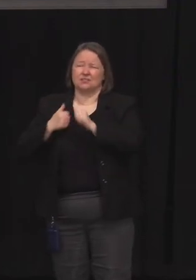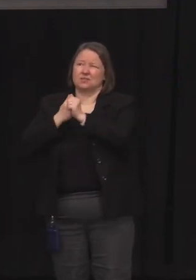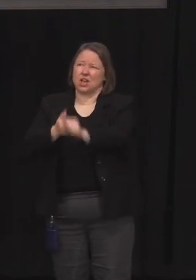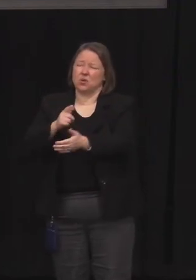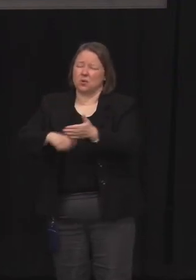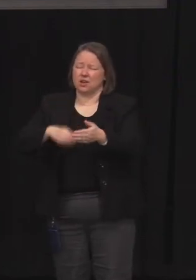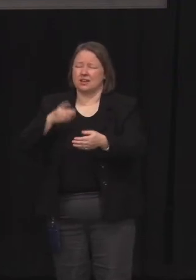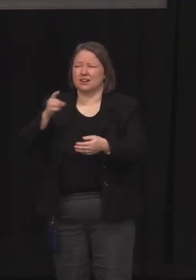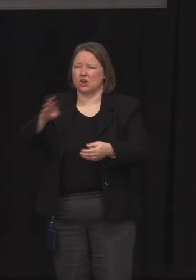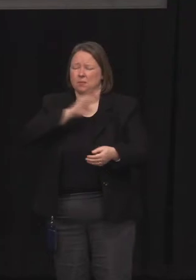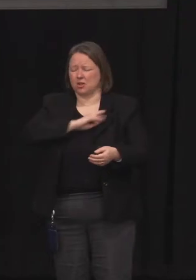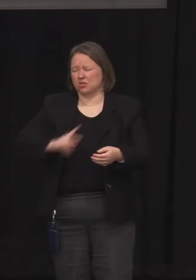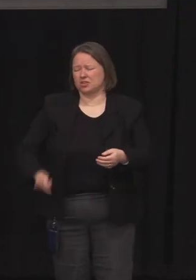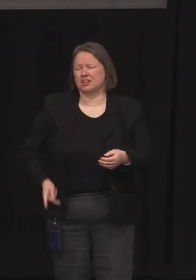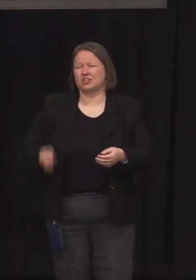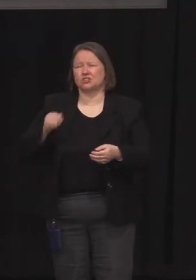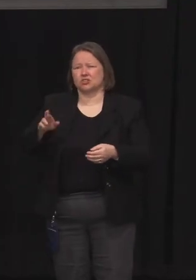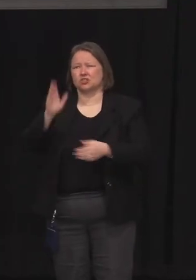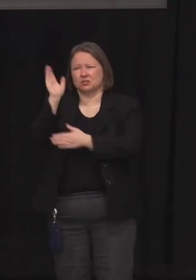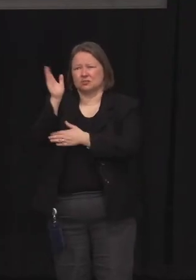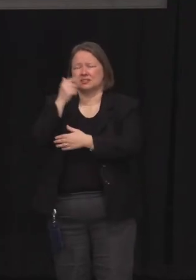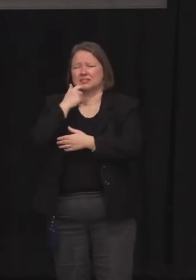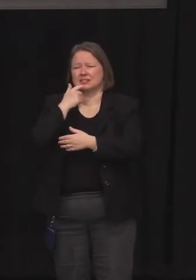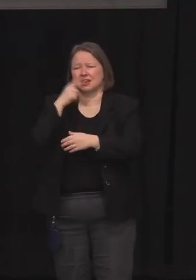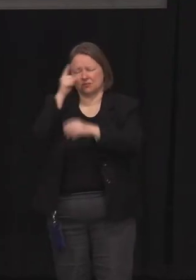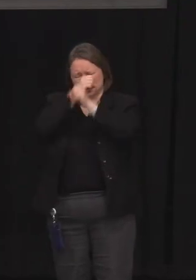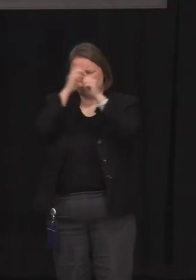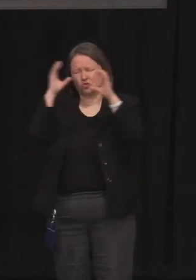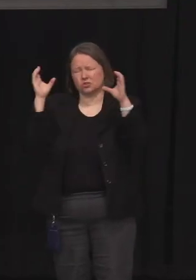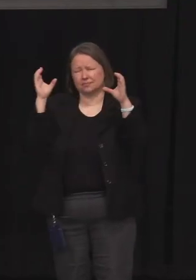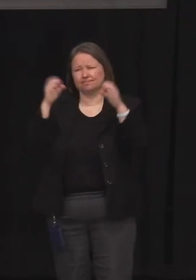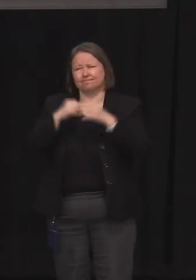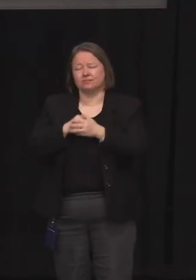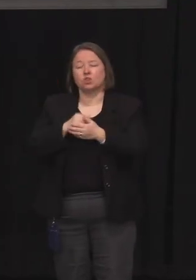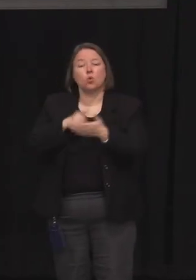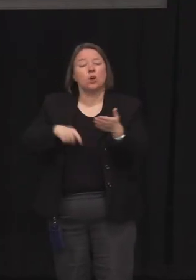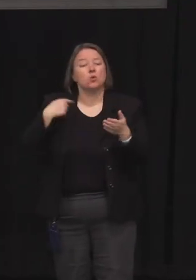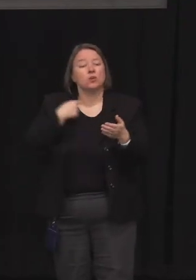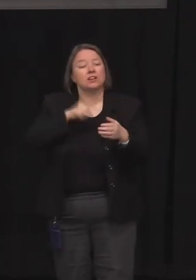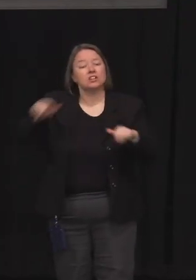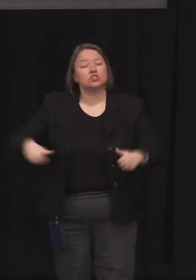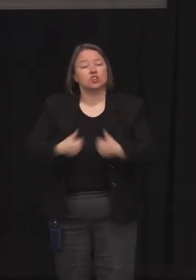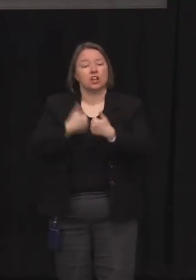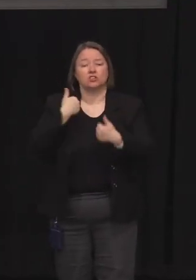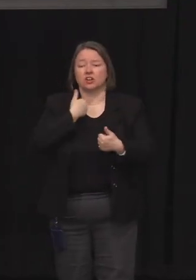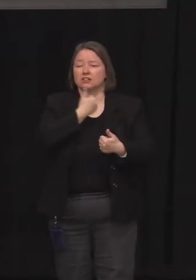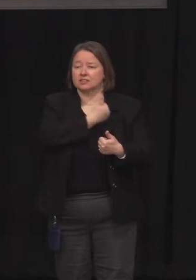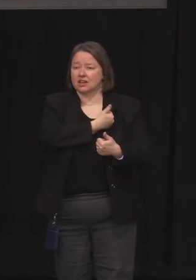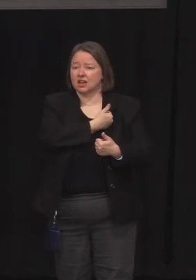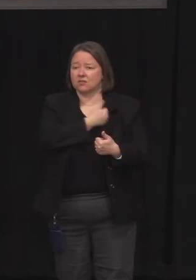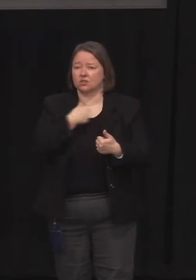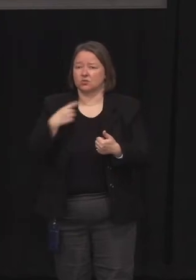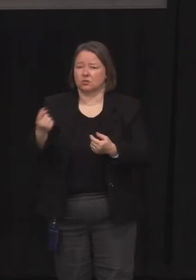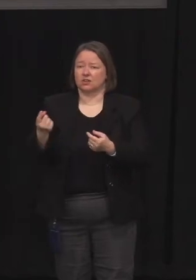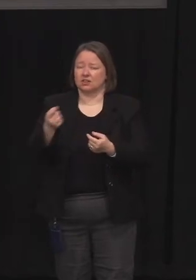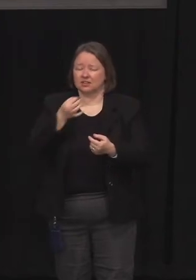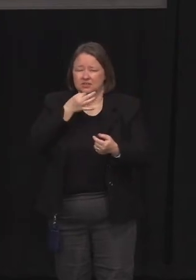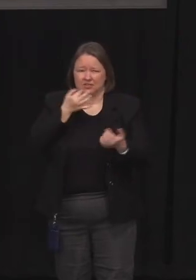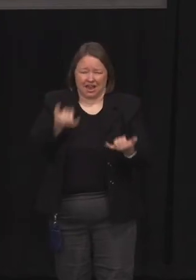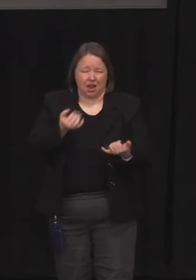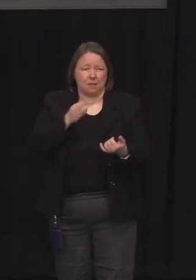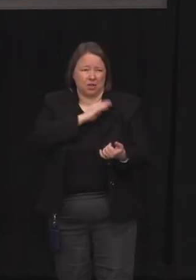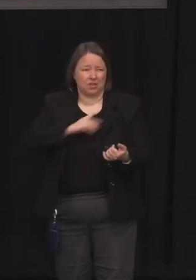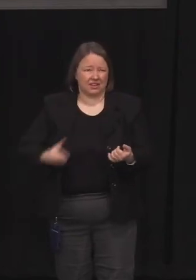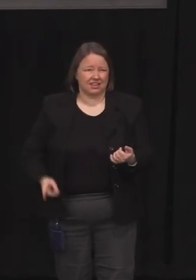Martin Luther King Jr.'s speech or dream. So what do we need to challenge ourselves with as we come up on Martin Luther King Jr.